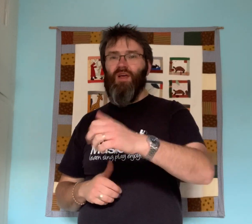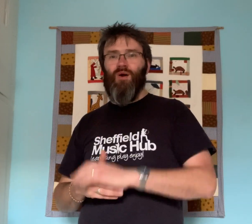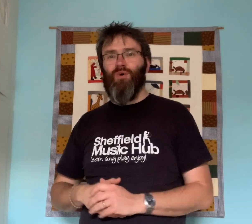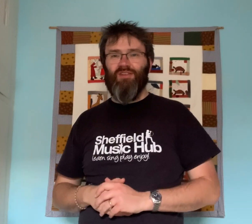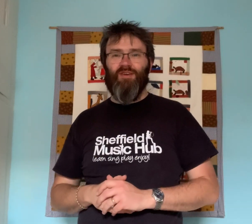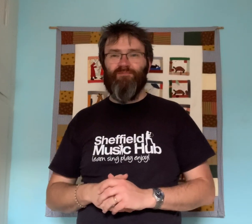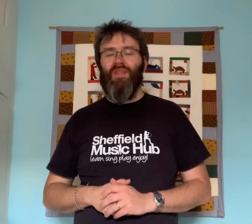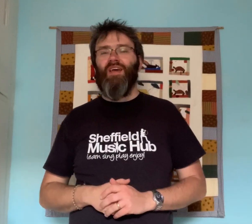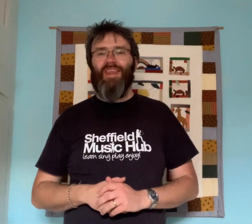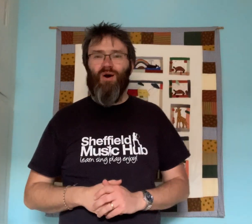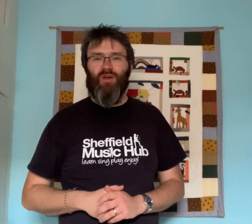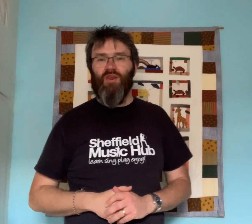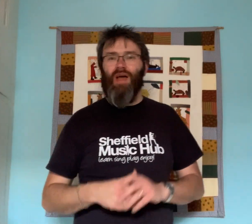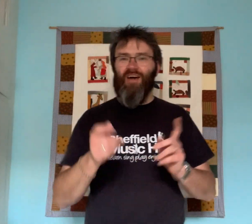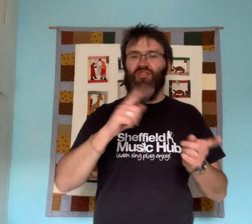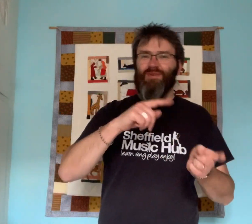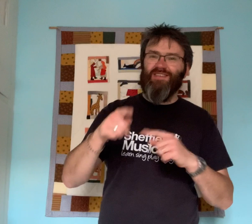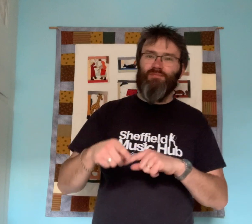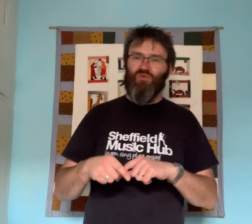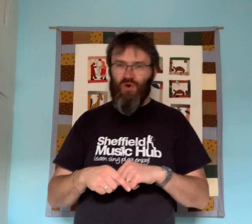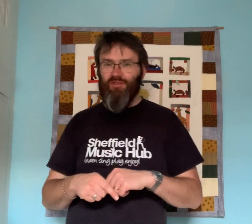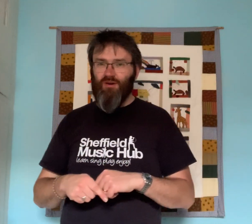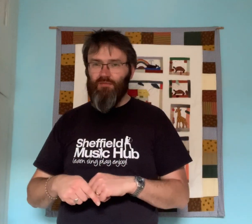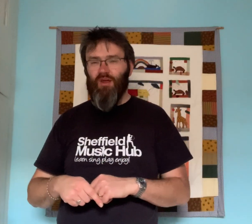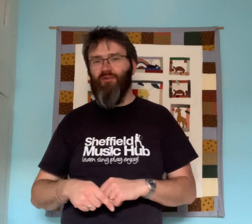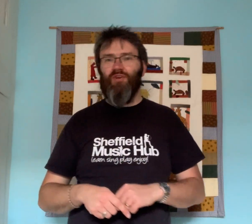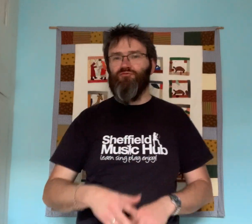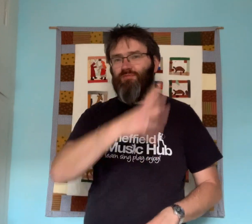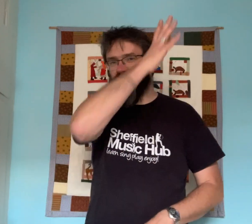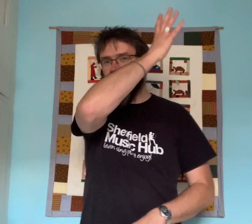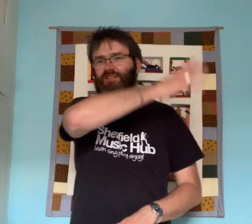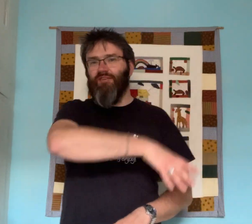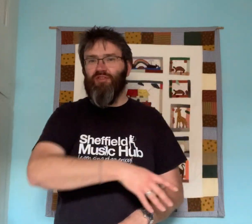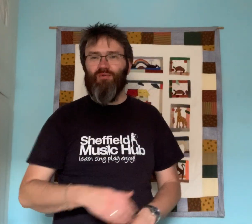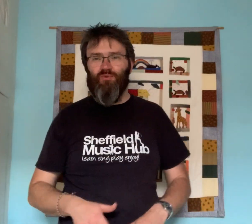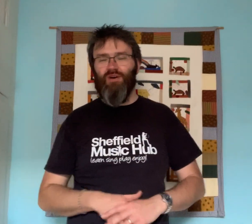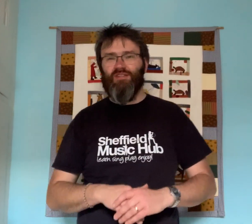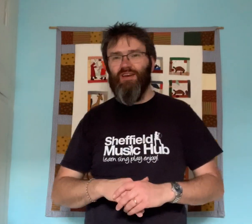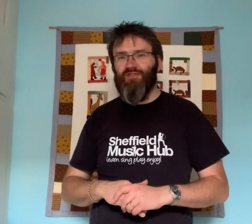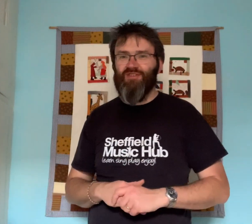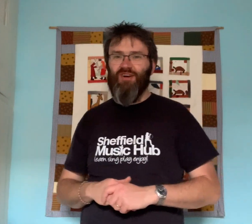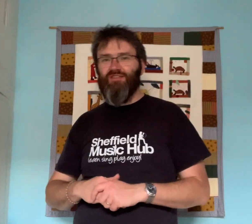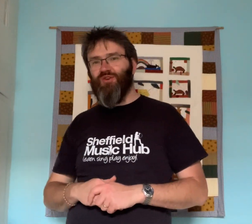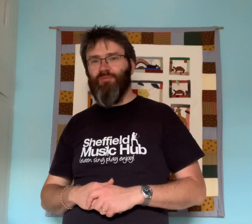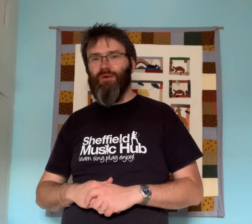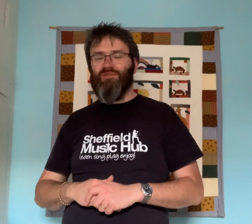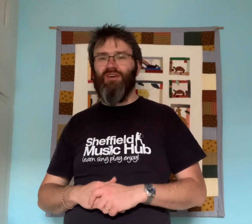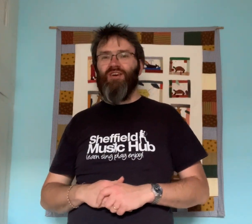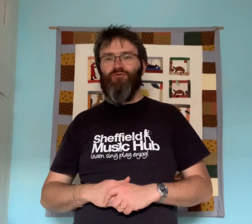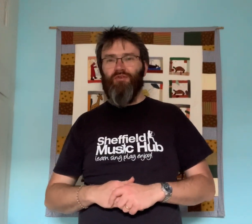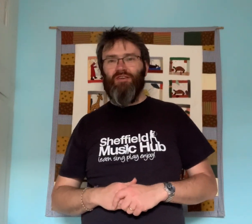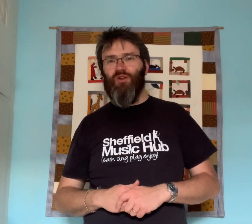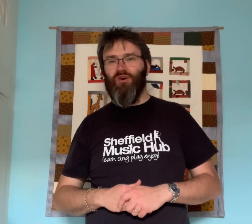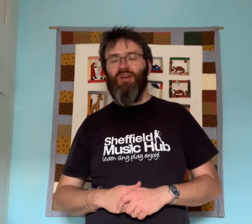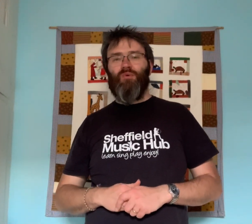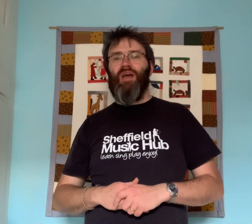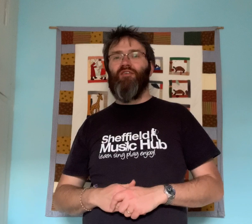Well done. Now we're going to add the bit in between them, and hopefully Rob's doing his clever thing with the words here at the side, so you'll be able to read along. We have